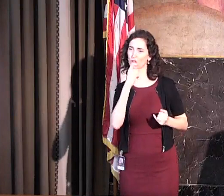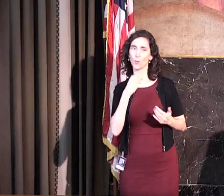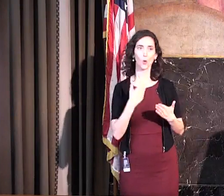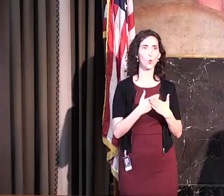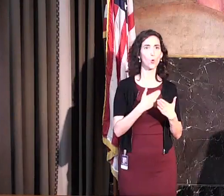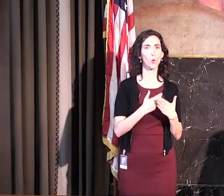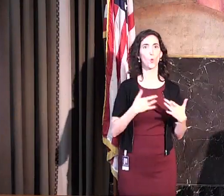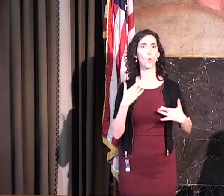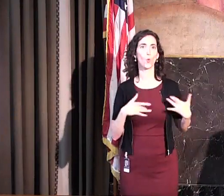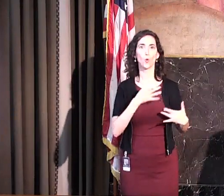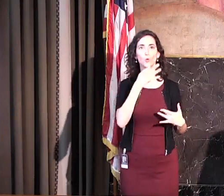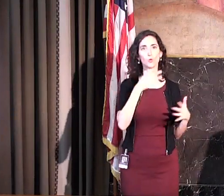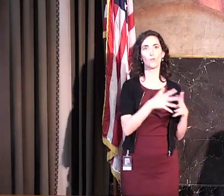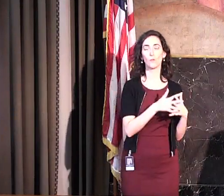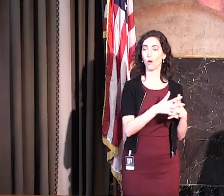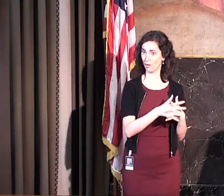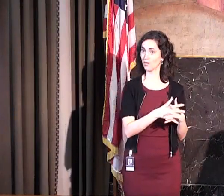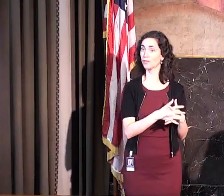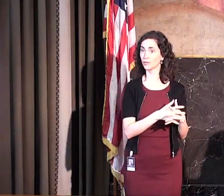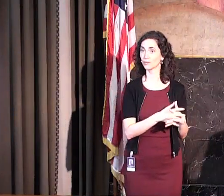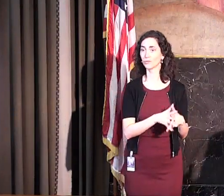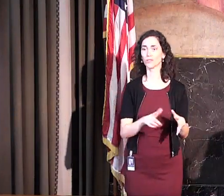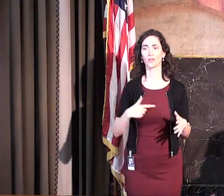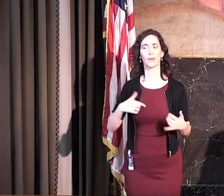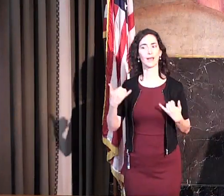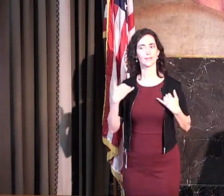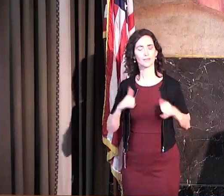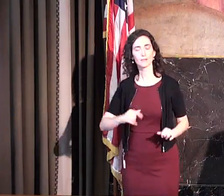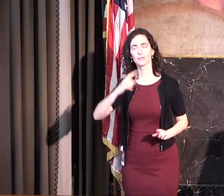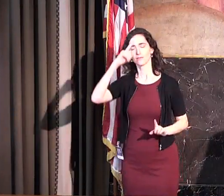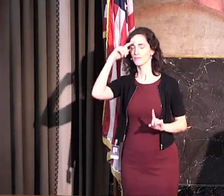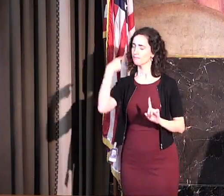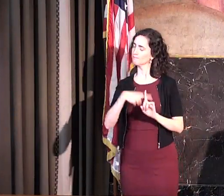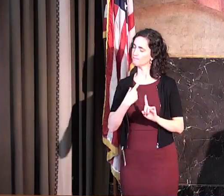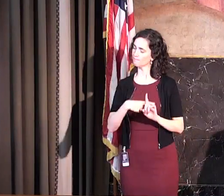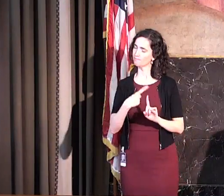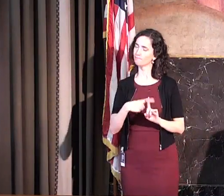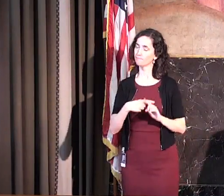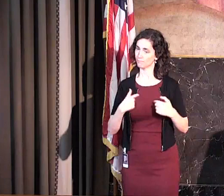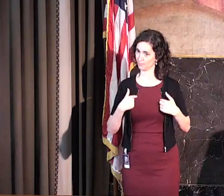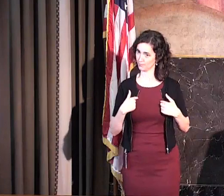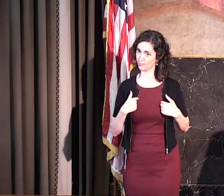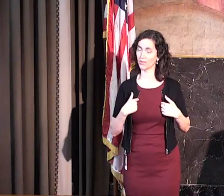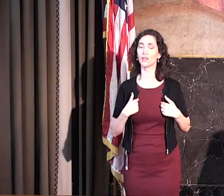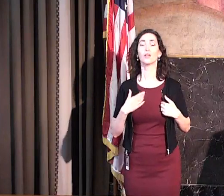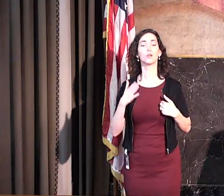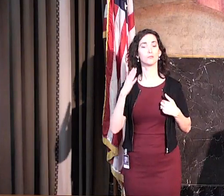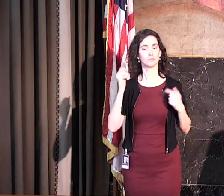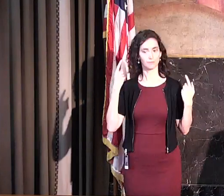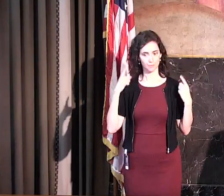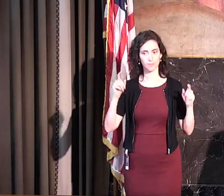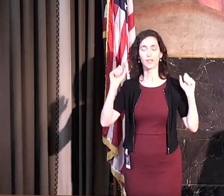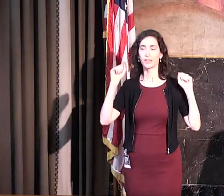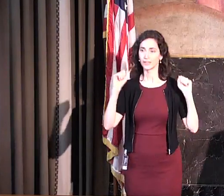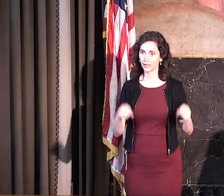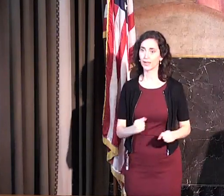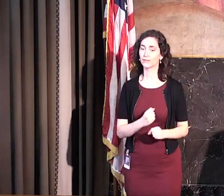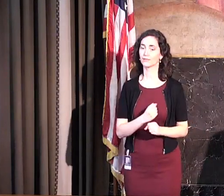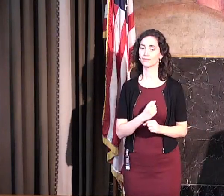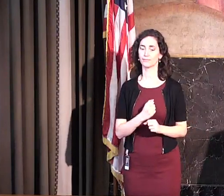most excited about. And I'm still hopeful and optimistic that we're going to be able to safely